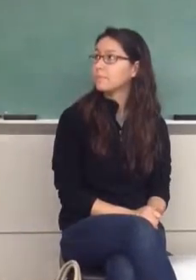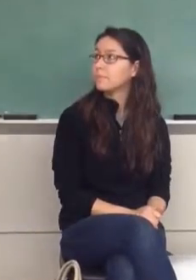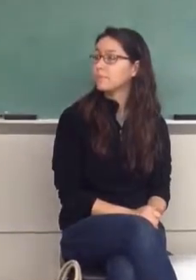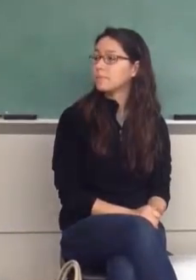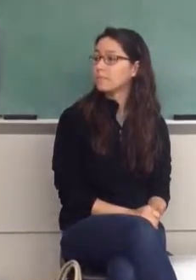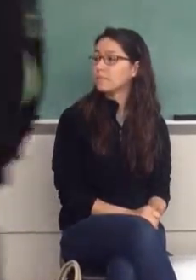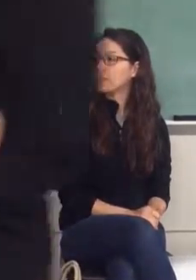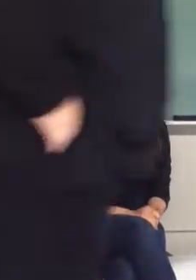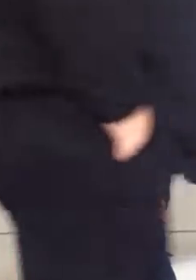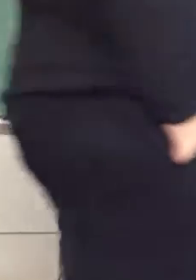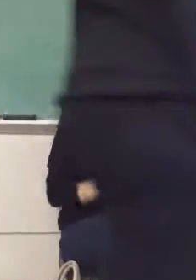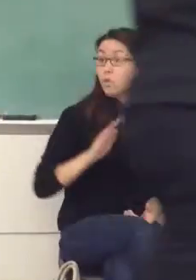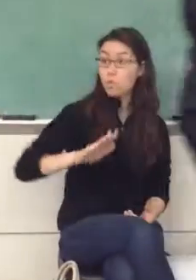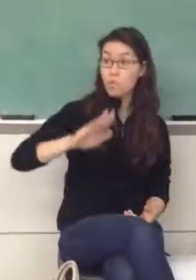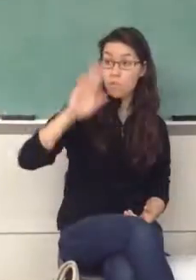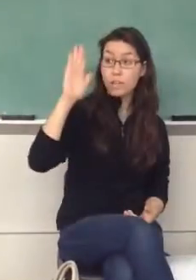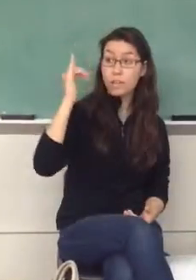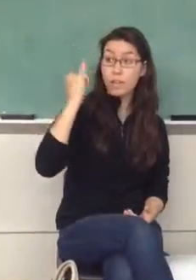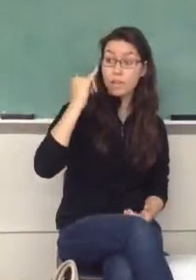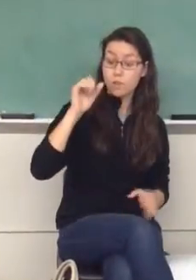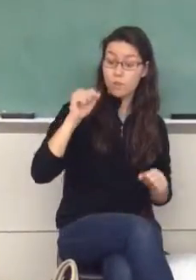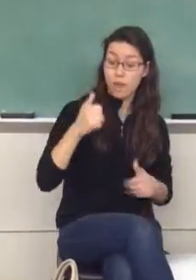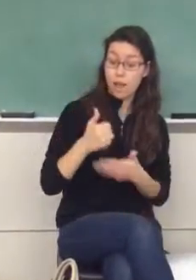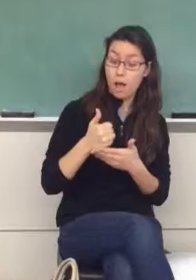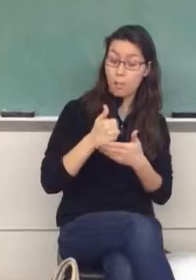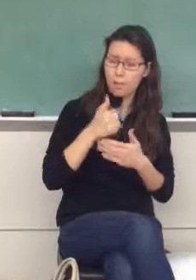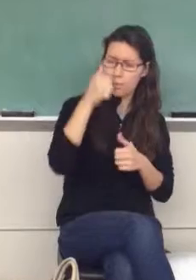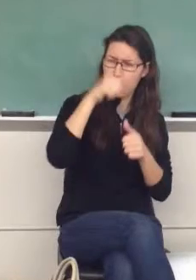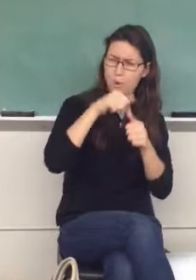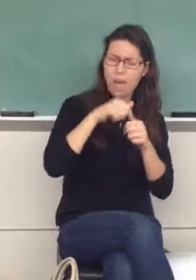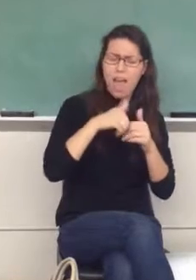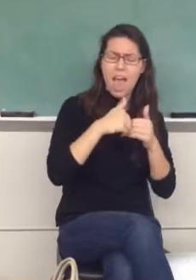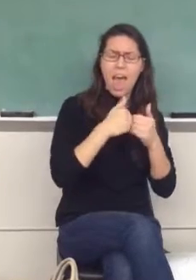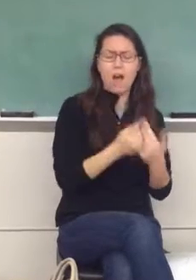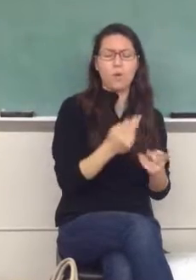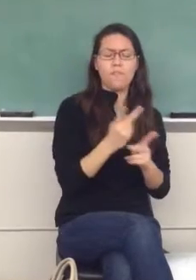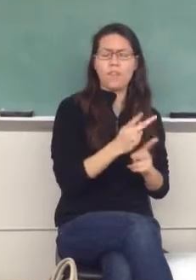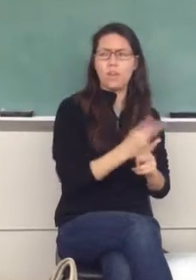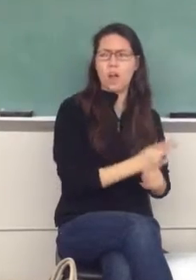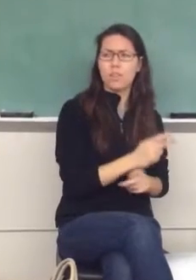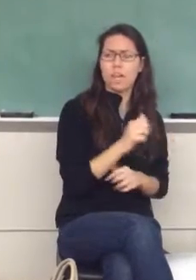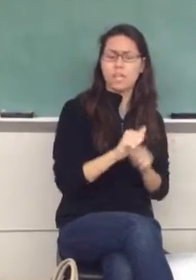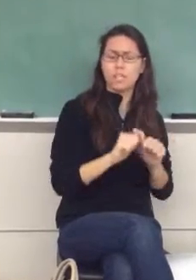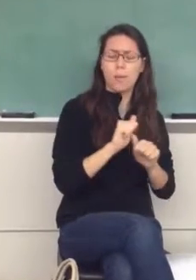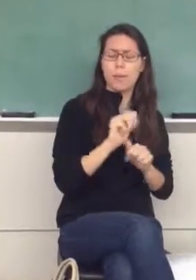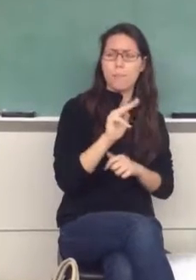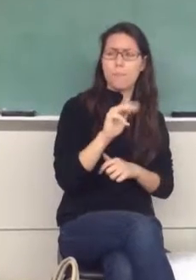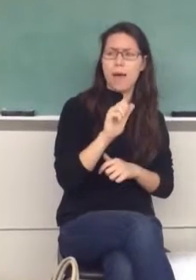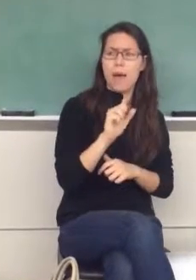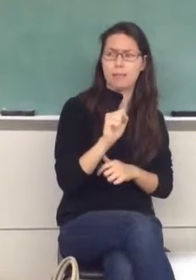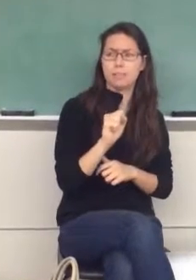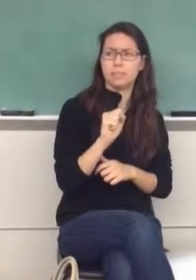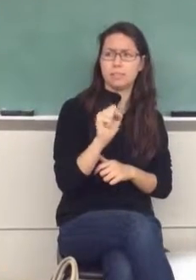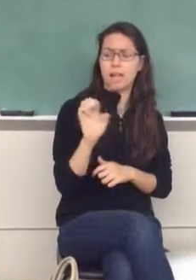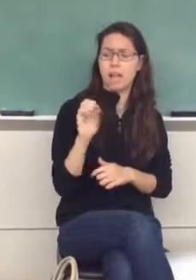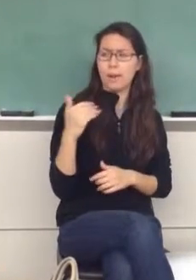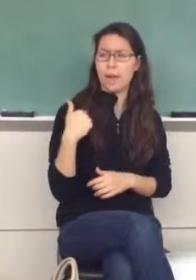Raise your hand if you can help me remember how we find the atomic mass of an element. What do we do? Yes, Cameron? Protons